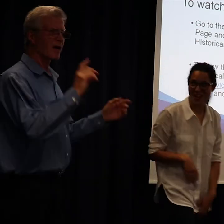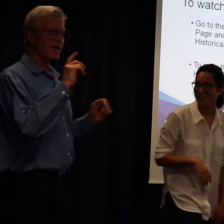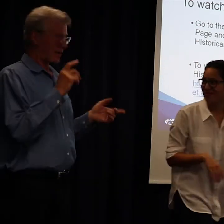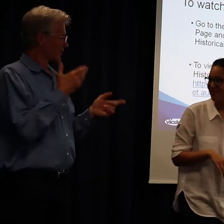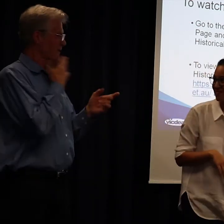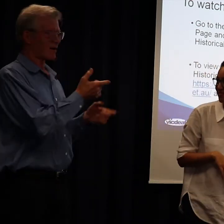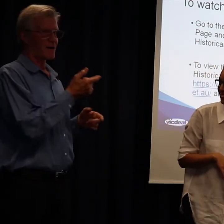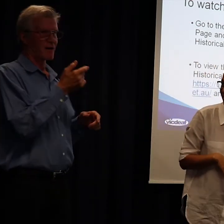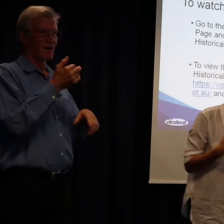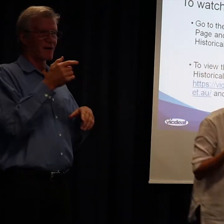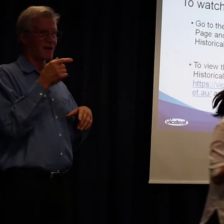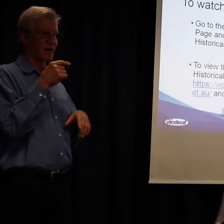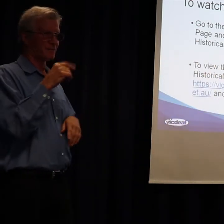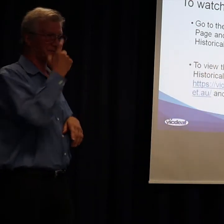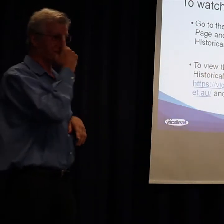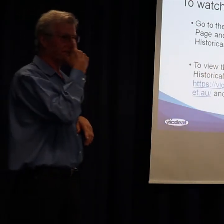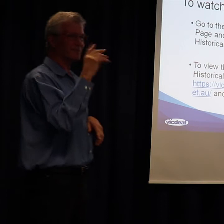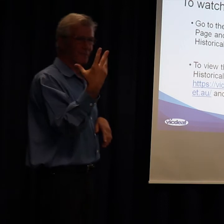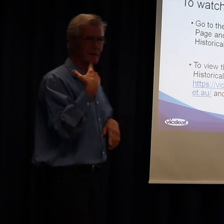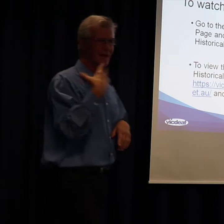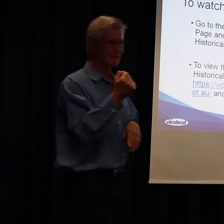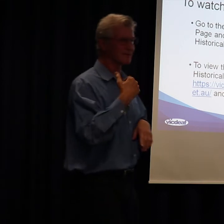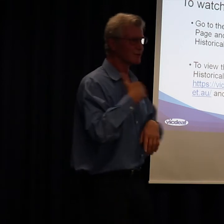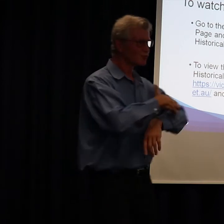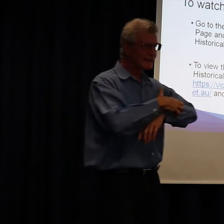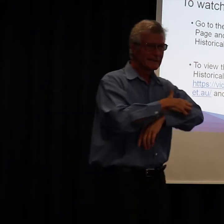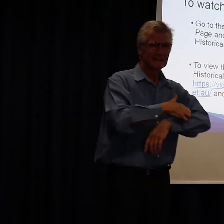Are you going to continue to archive some of that material? Yeah.